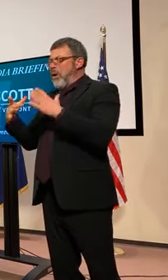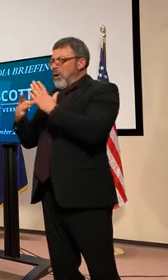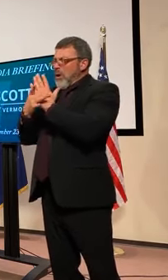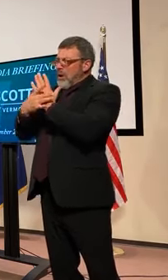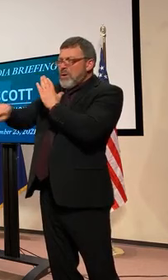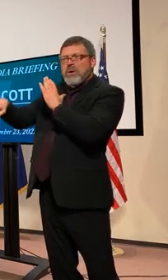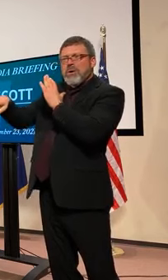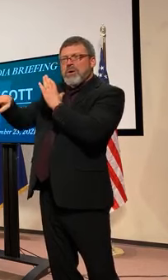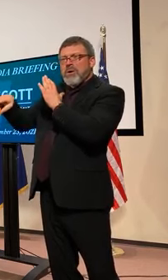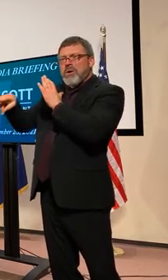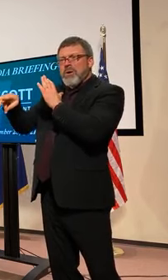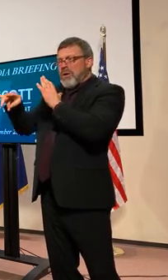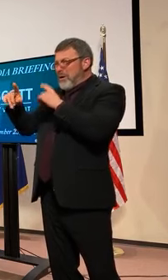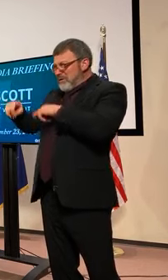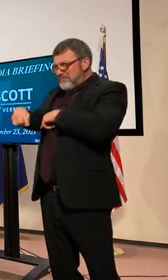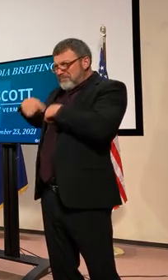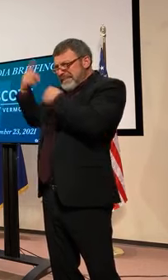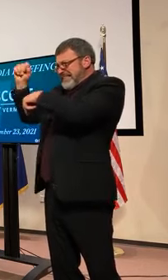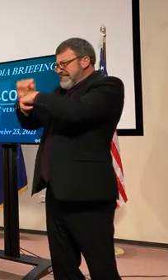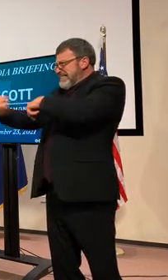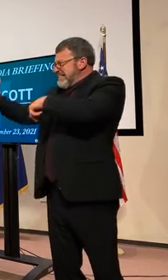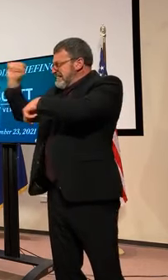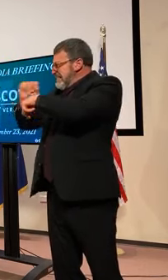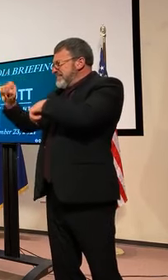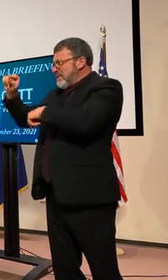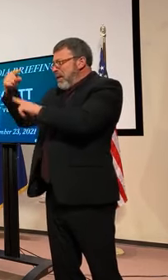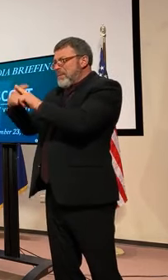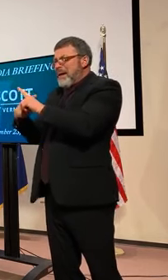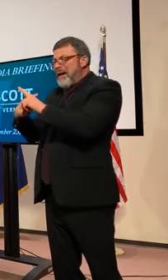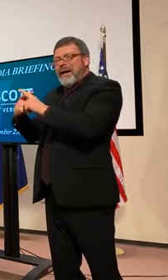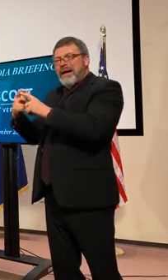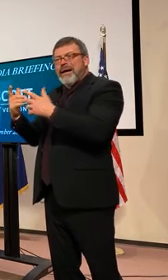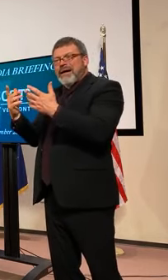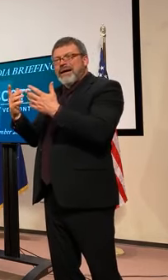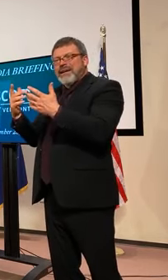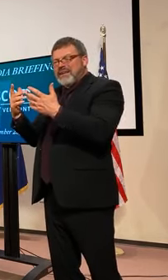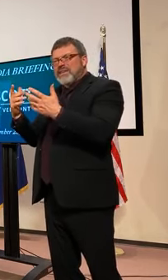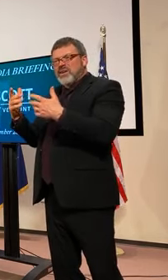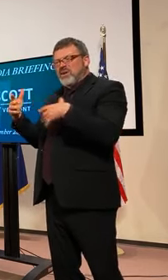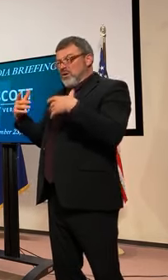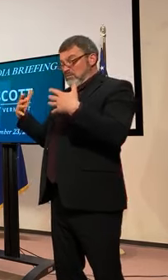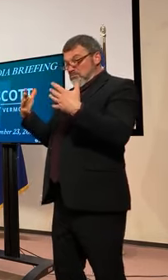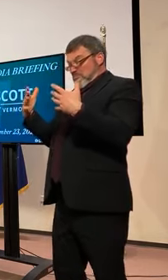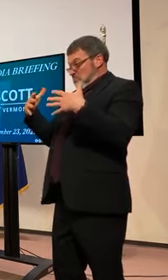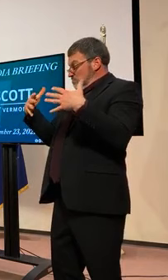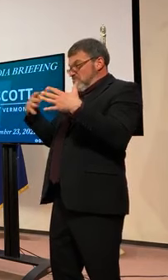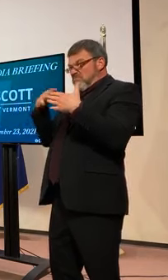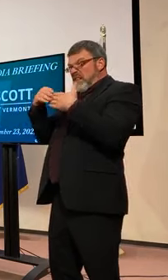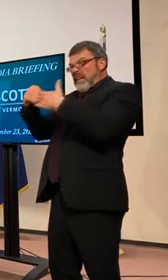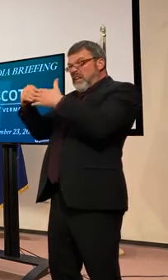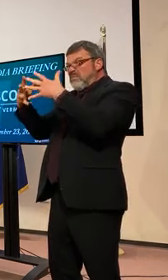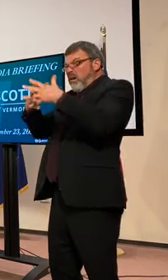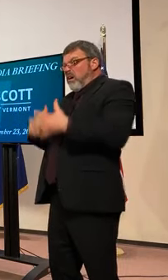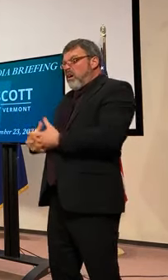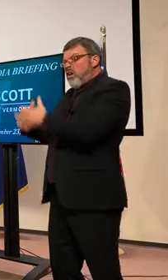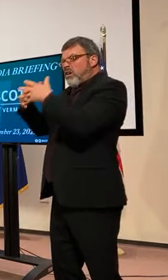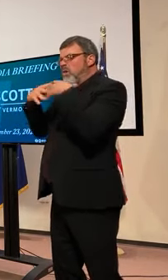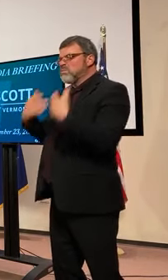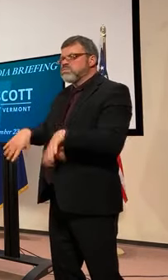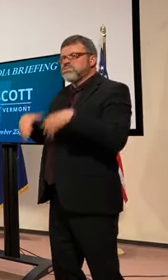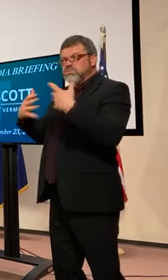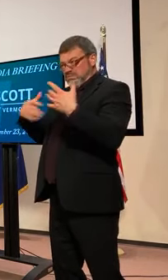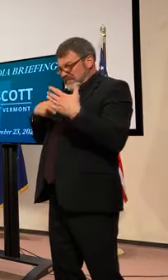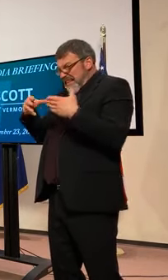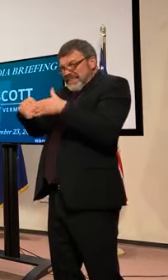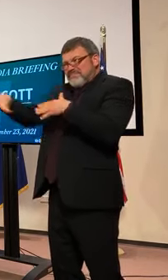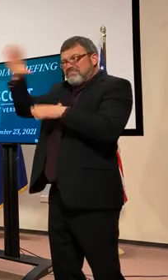that we've led Vermont well, and I think that there are many others, the White House in particular, that looks at